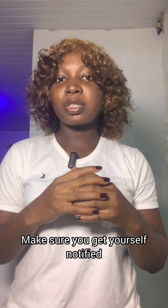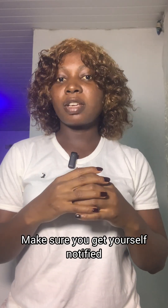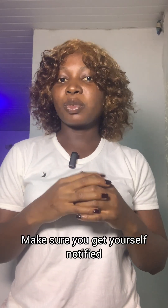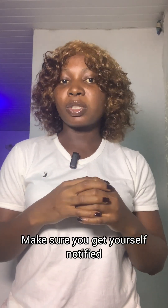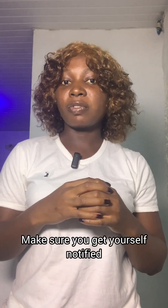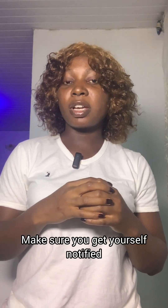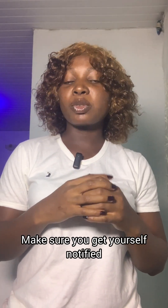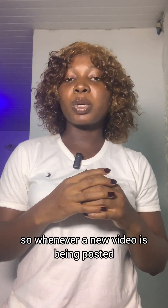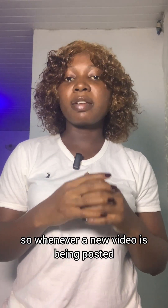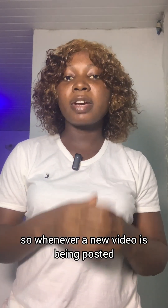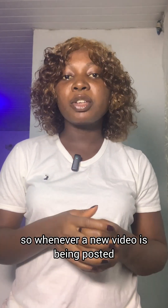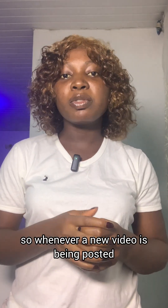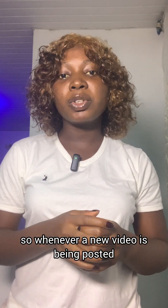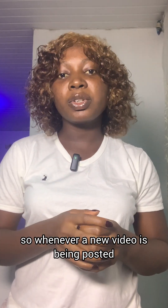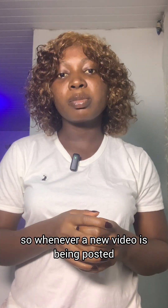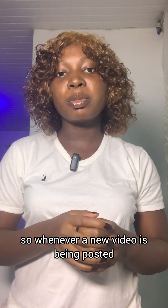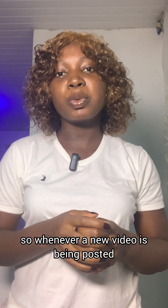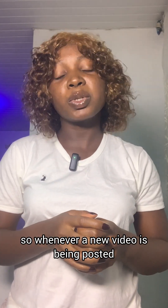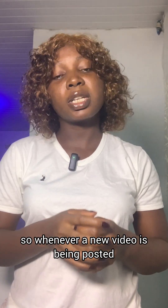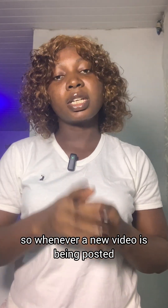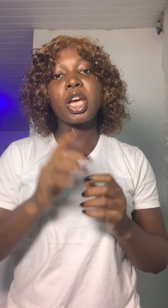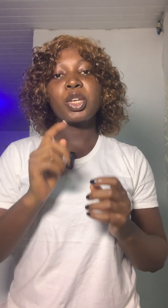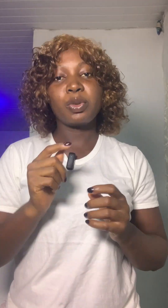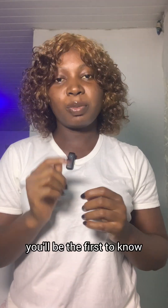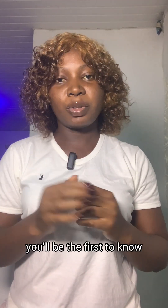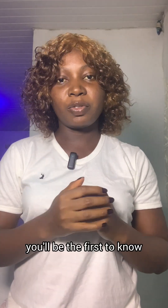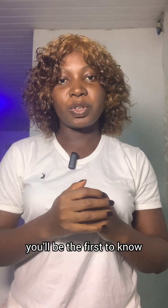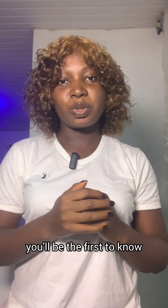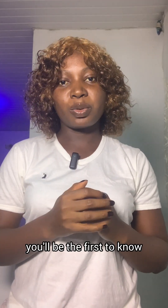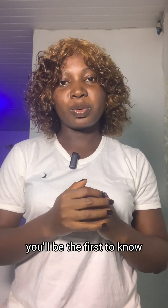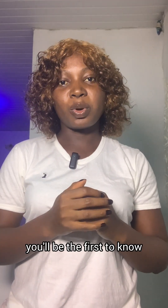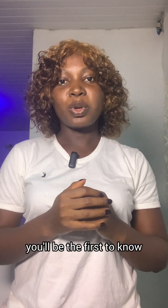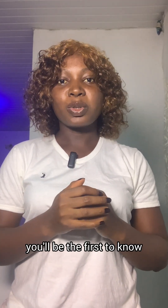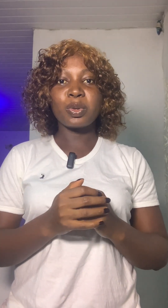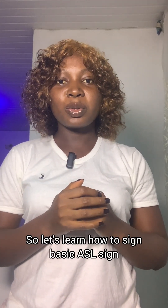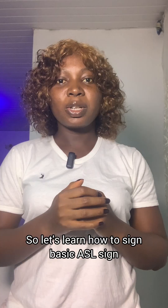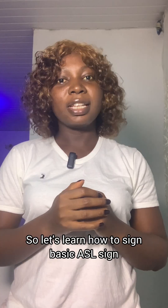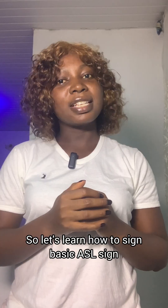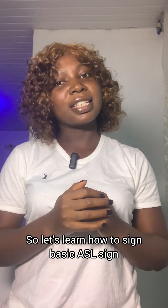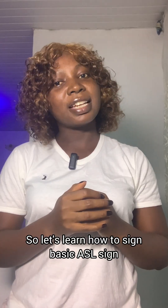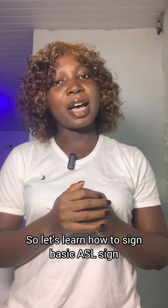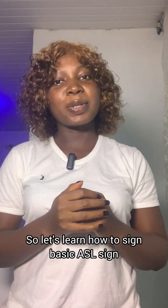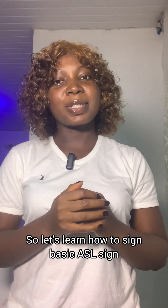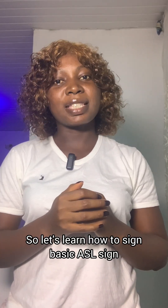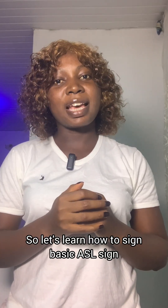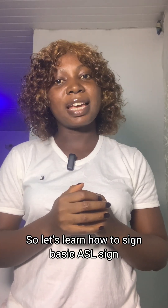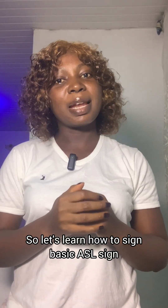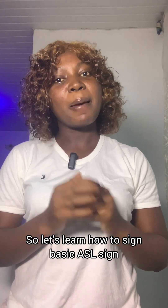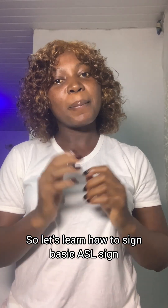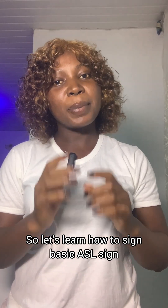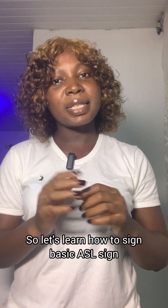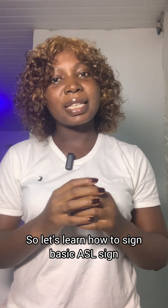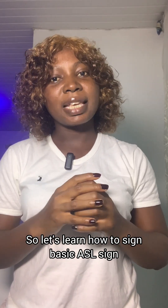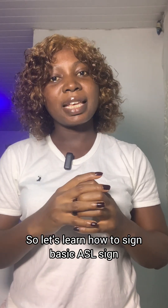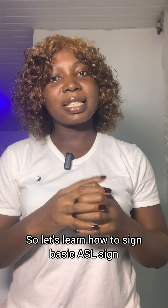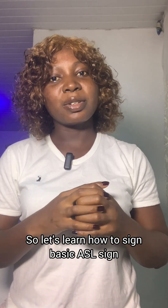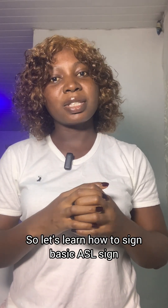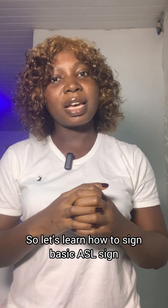yourself notified so whenever a new video is being posted, you'll be the first to know. So let's learn how to sign basic ASL sign